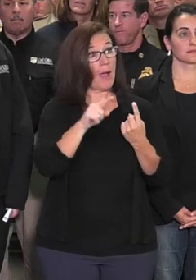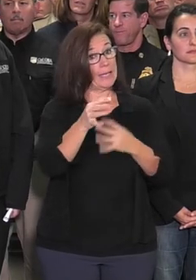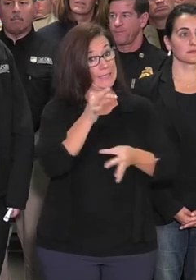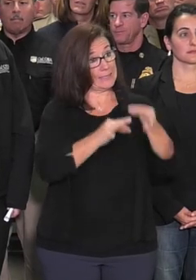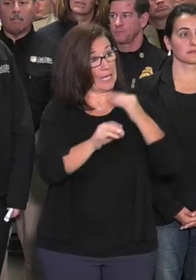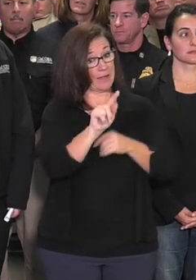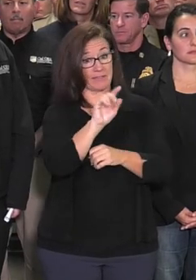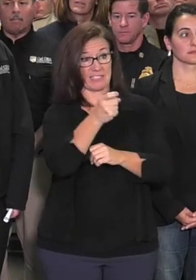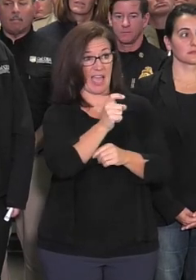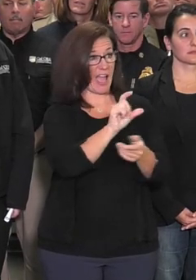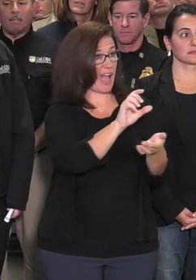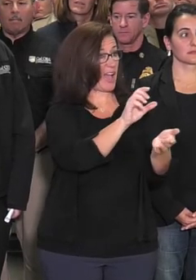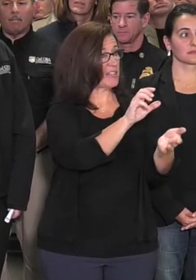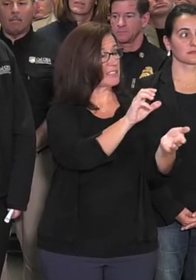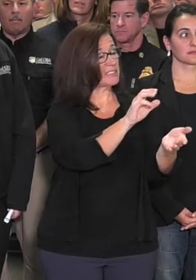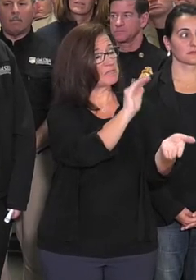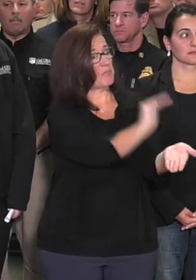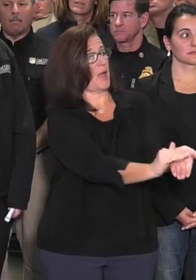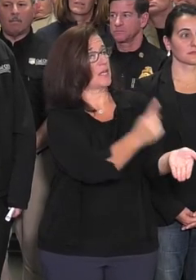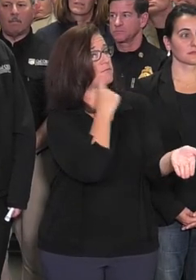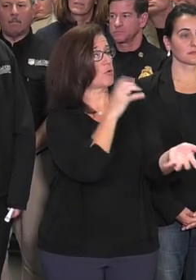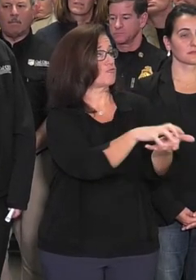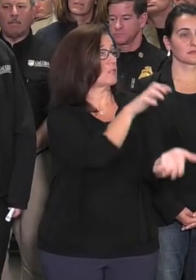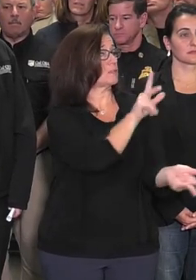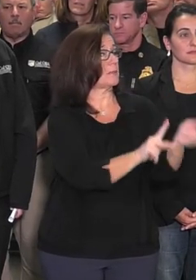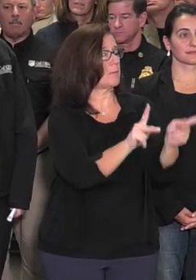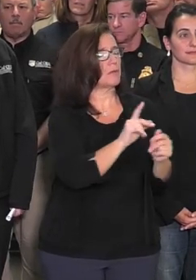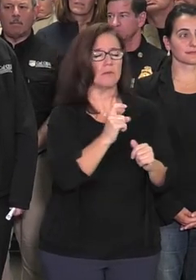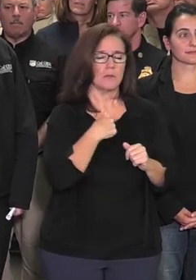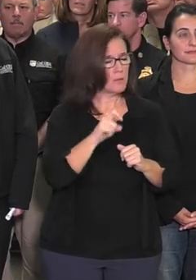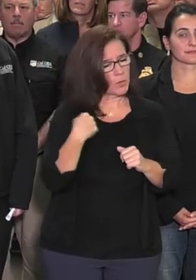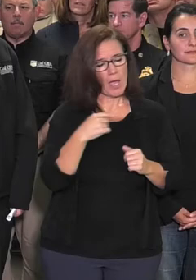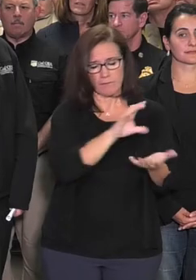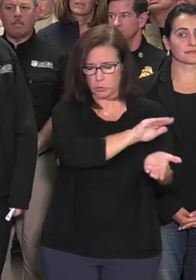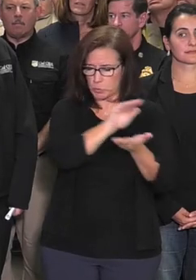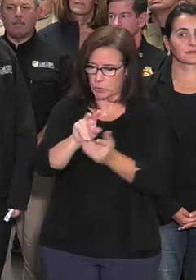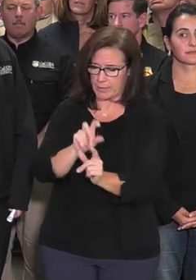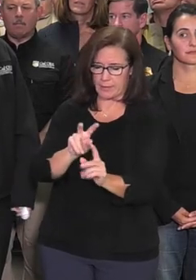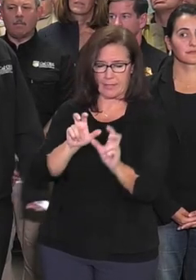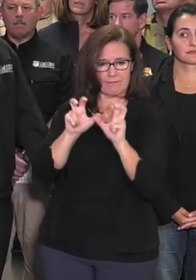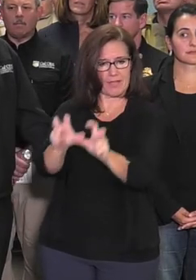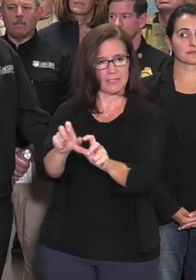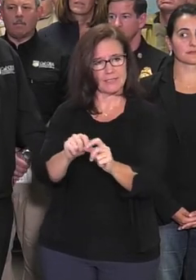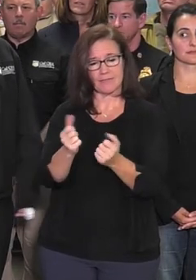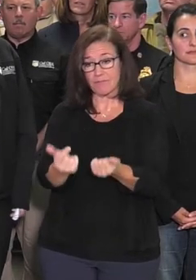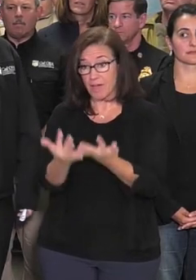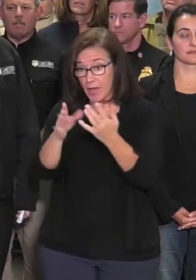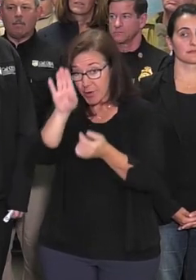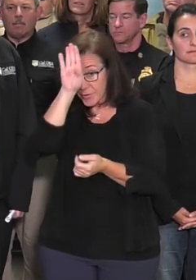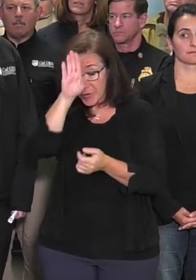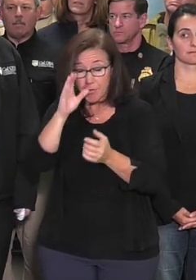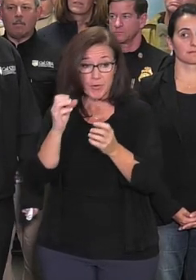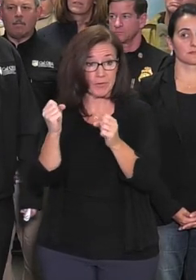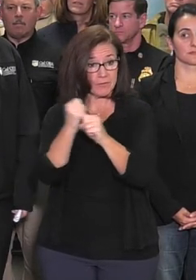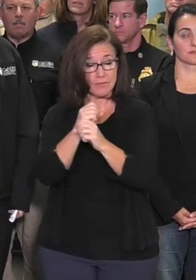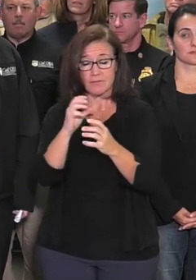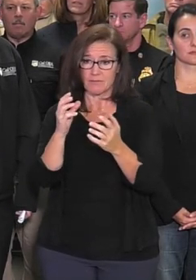invest in our firefighting capacity. We need to invest in our whole infrastructure, as well as our